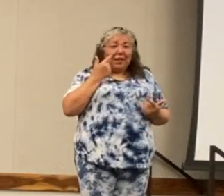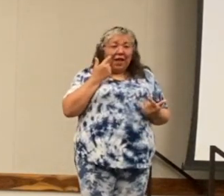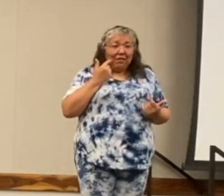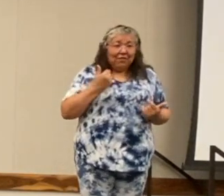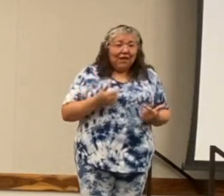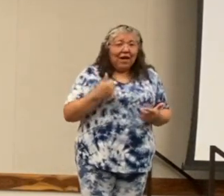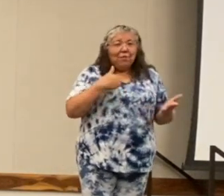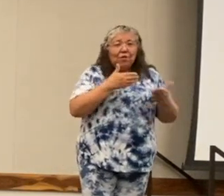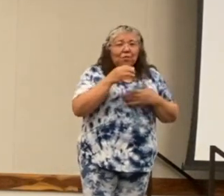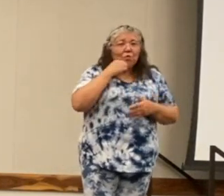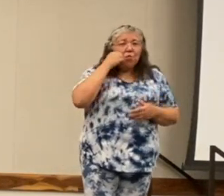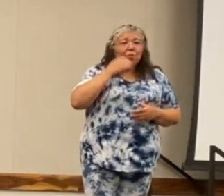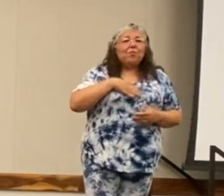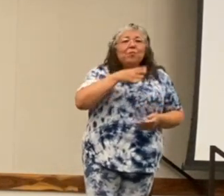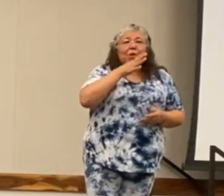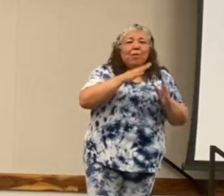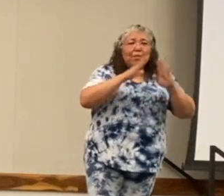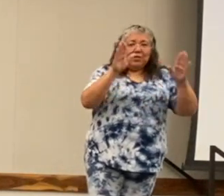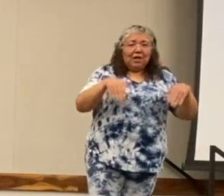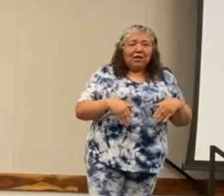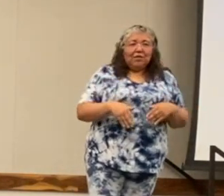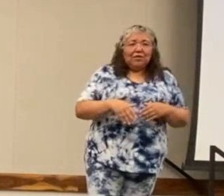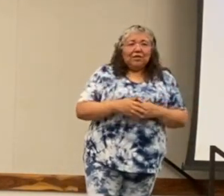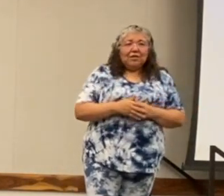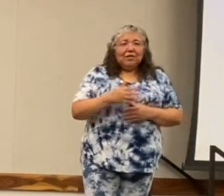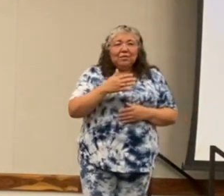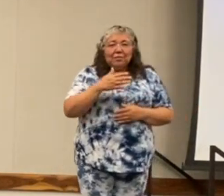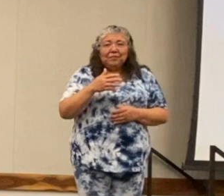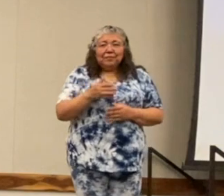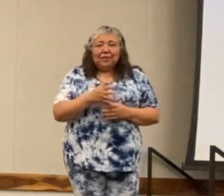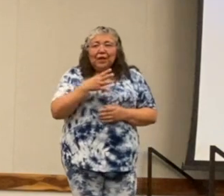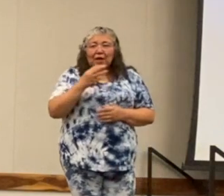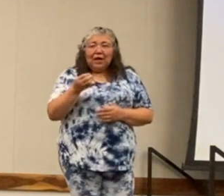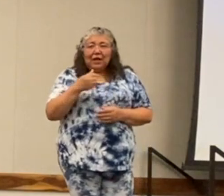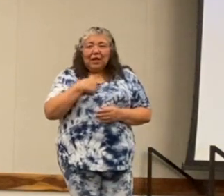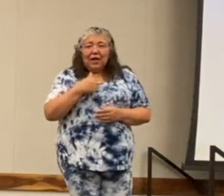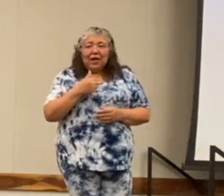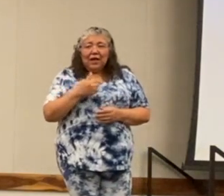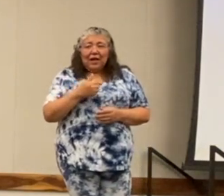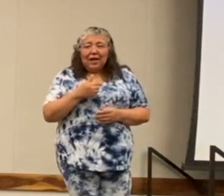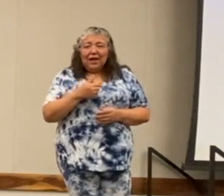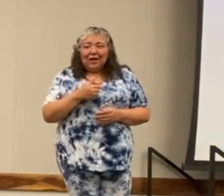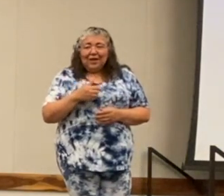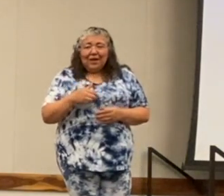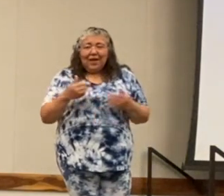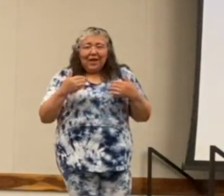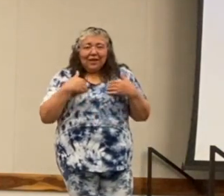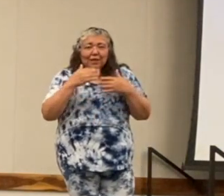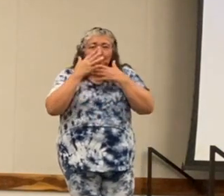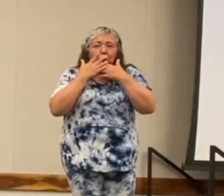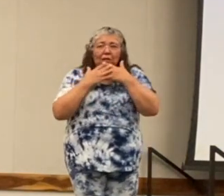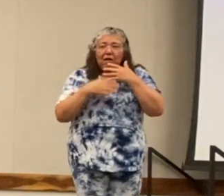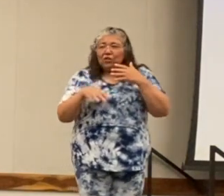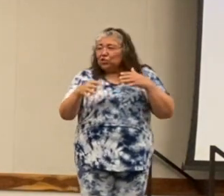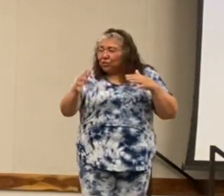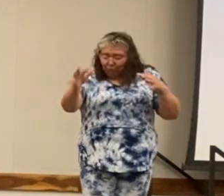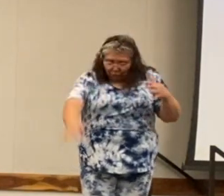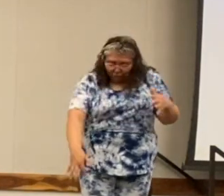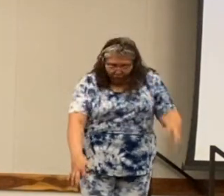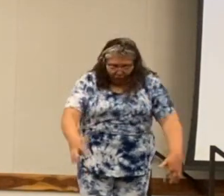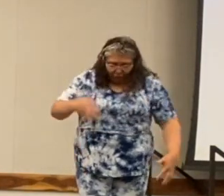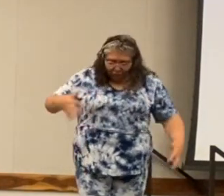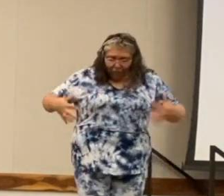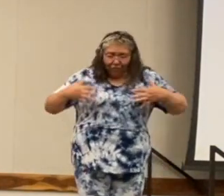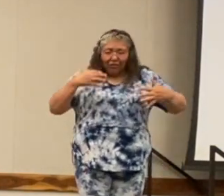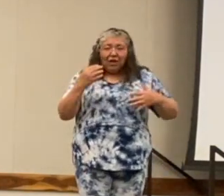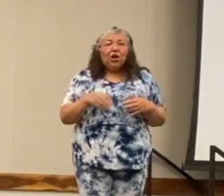take him home to my mom's house, or to my house, and I'm showing him. He's got blood coming all over himself. And he